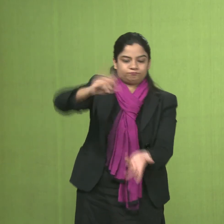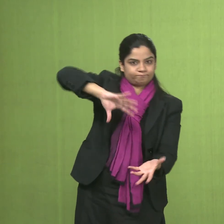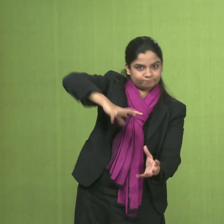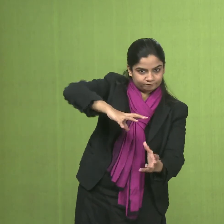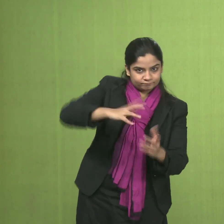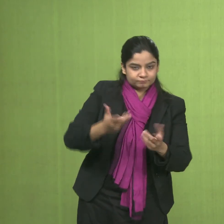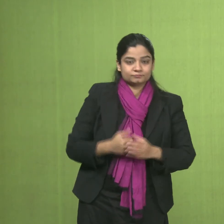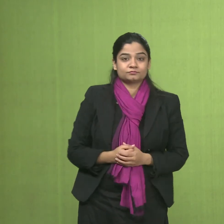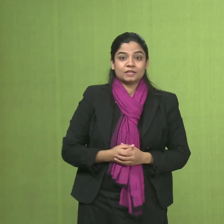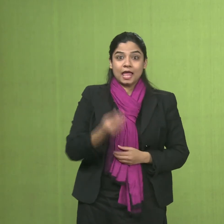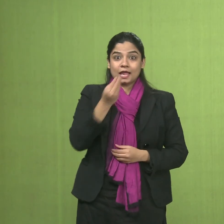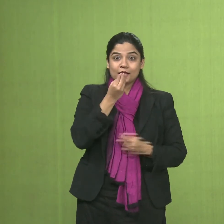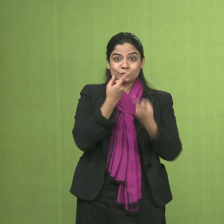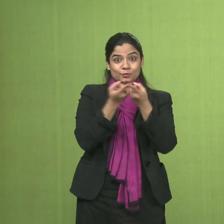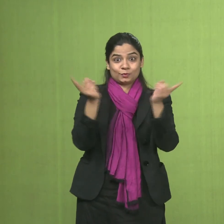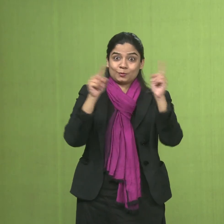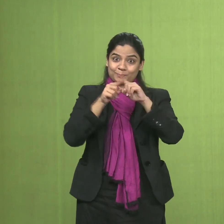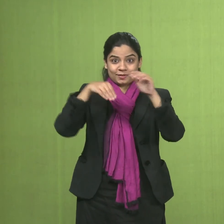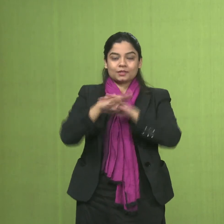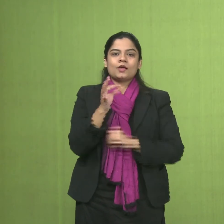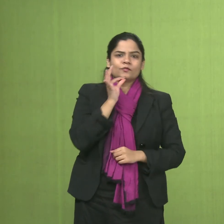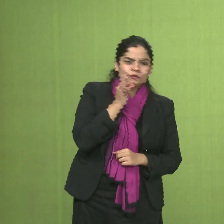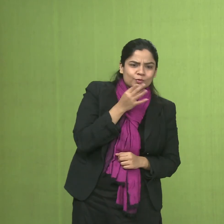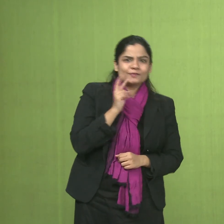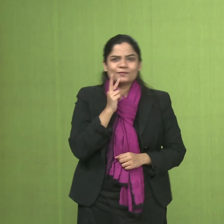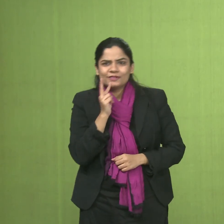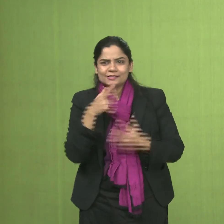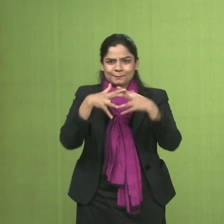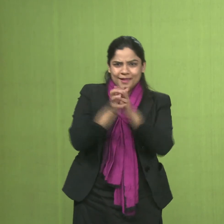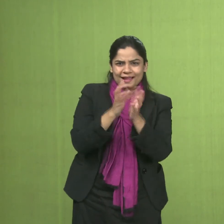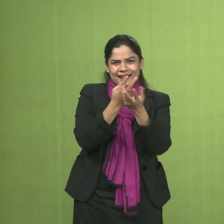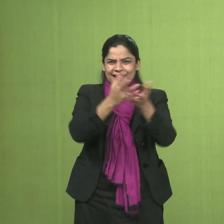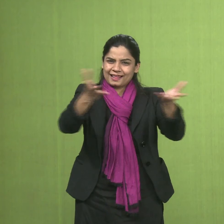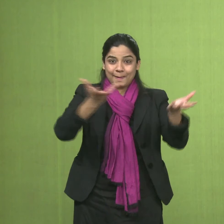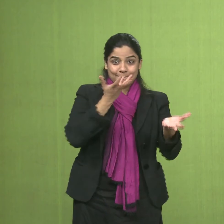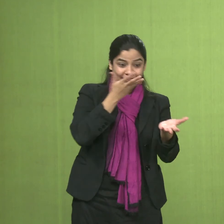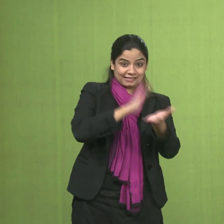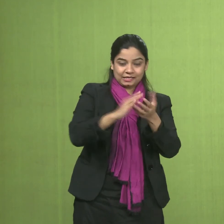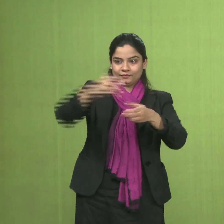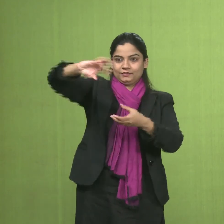Save water in that way. When you're cleaning the fruits, vegetables, etc., the